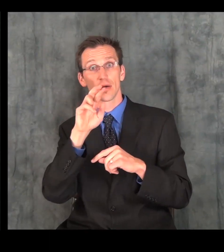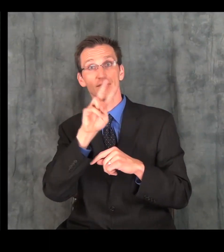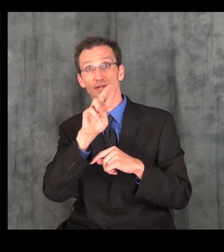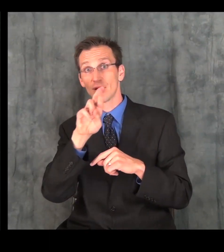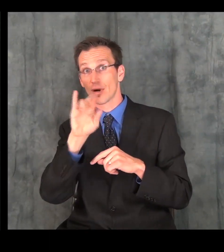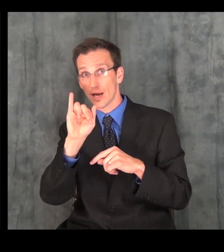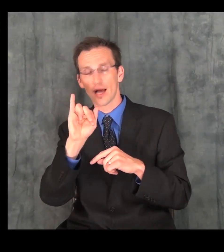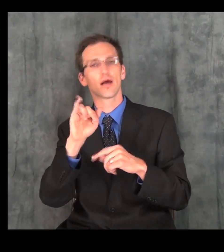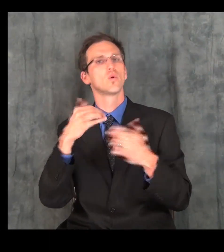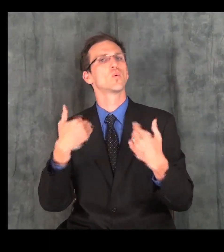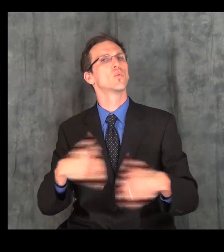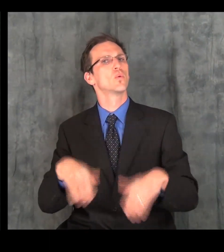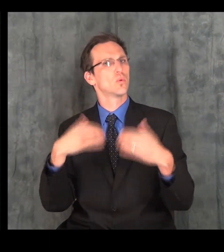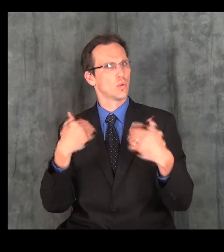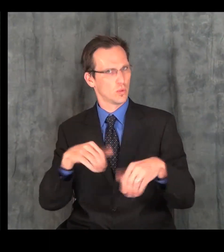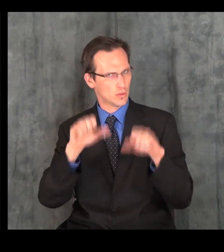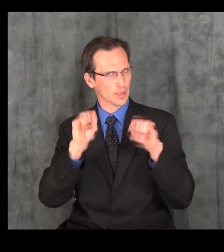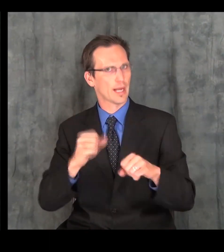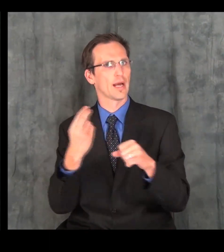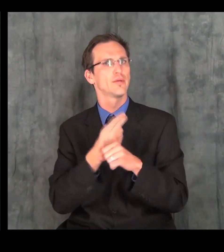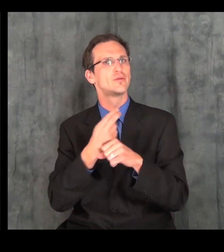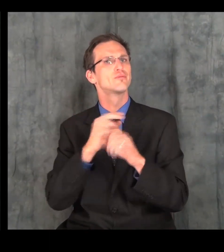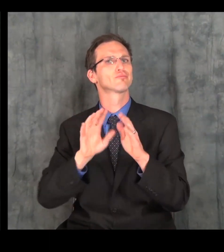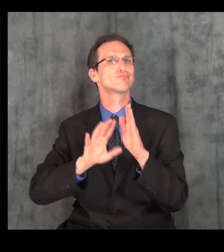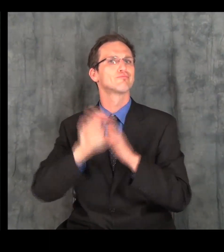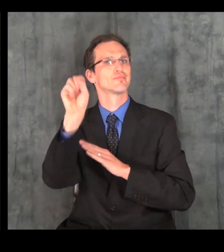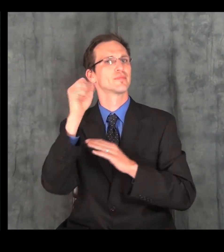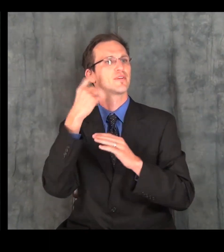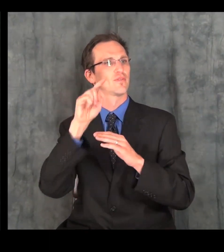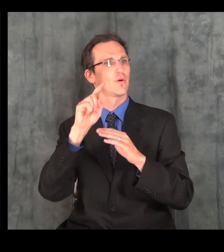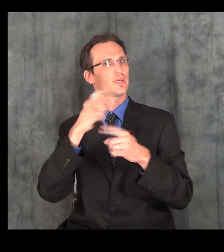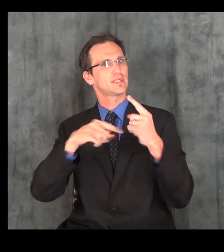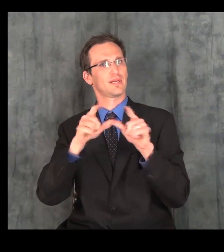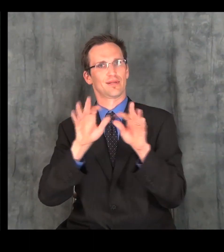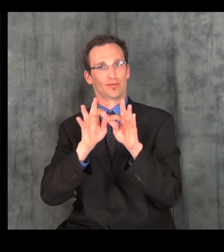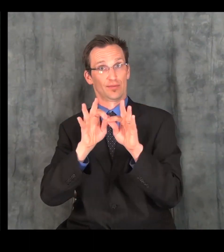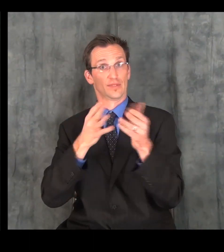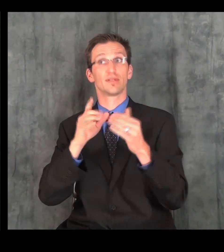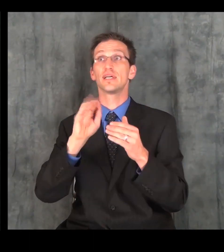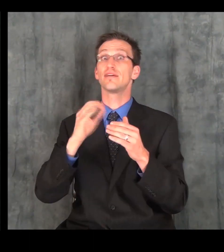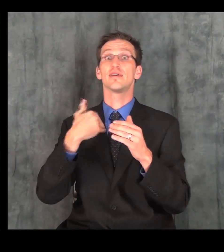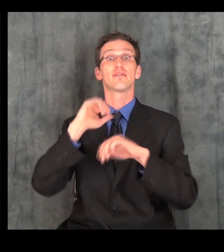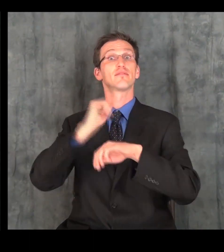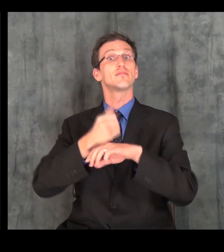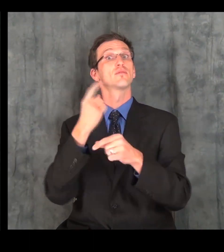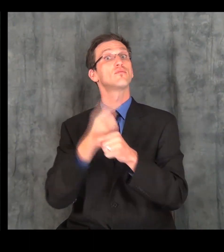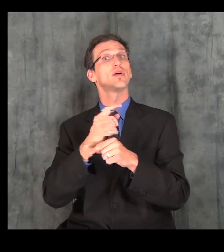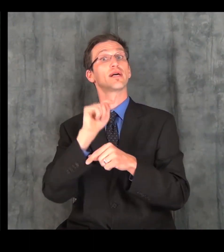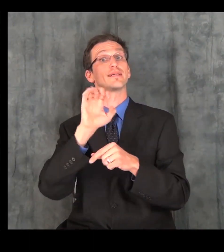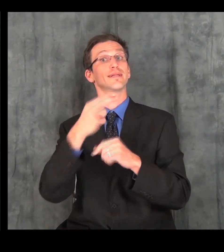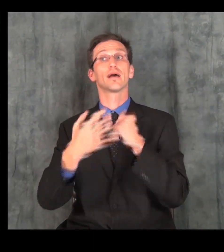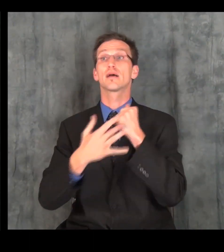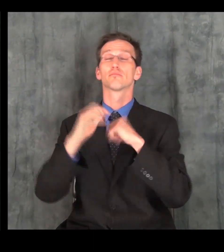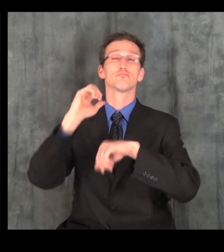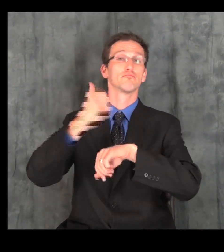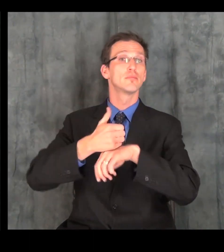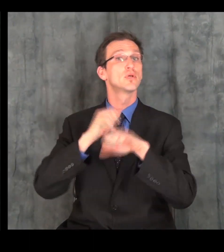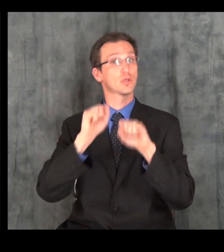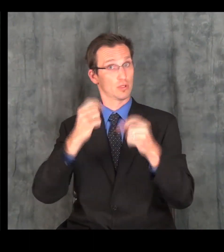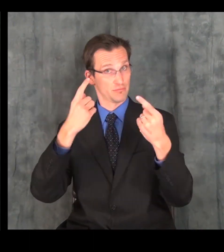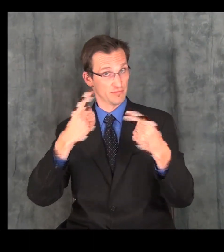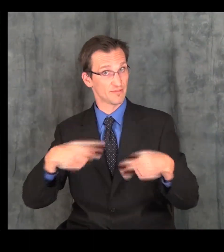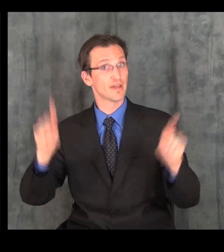the provision of sign language interpreting services, and if the technology is right, then there's no reason why it couldn't work extremely well and